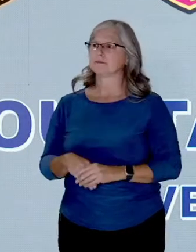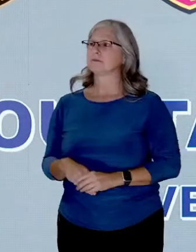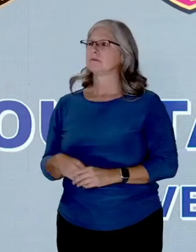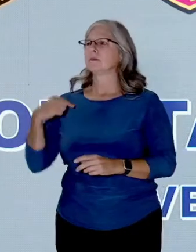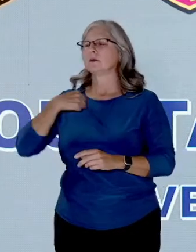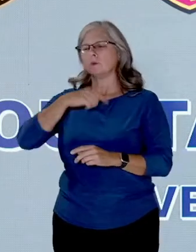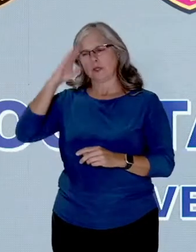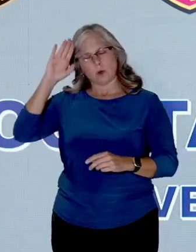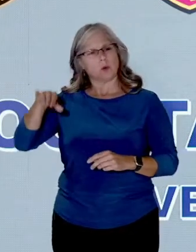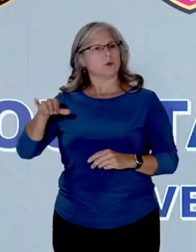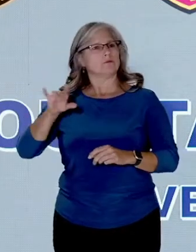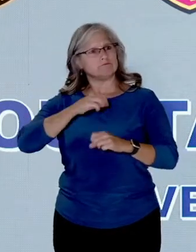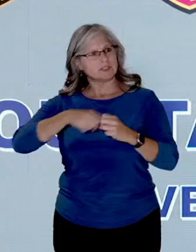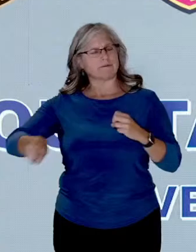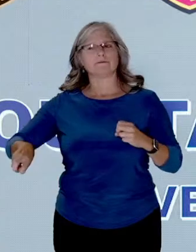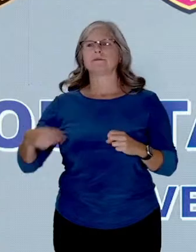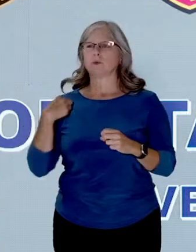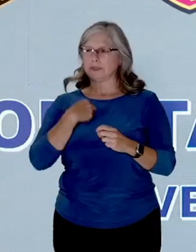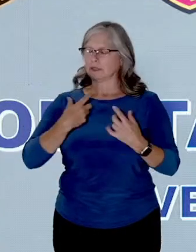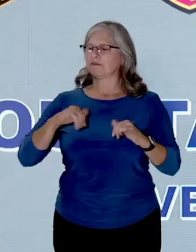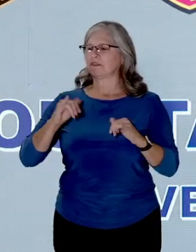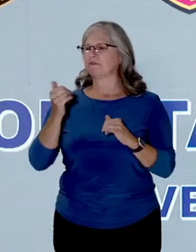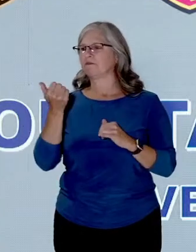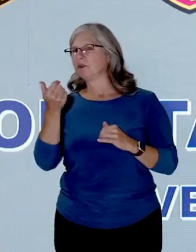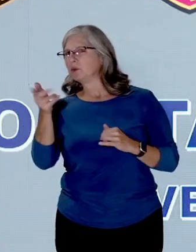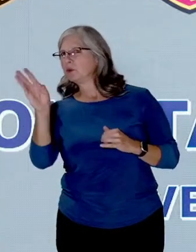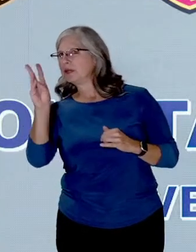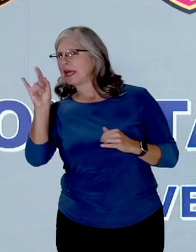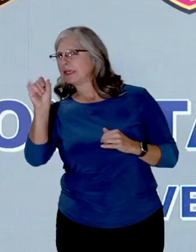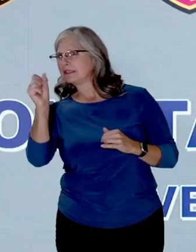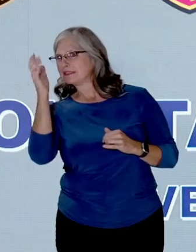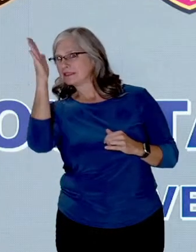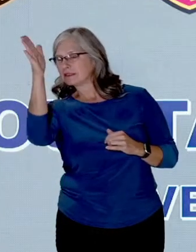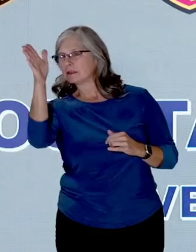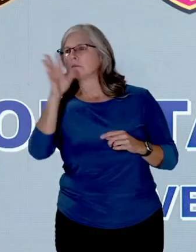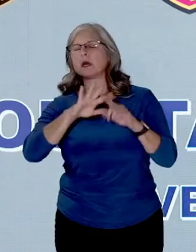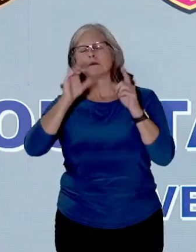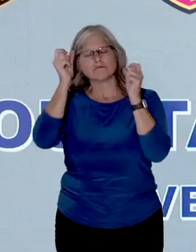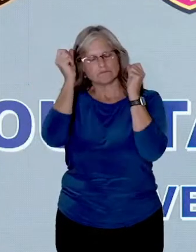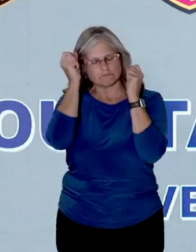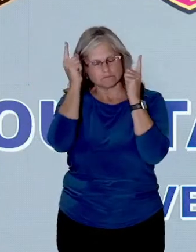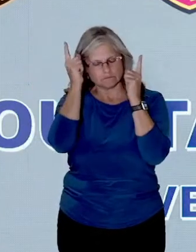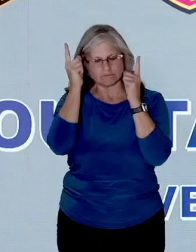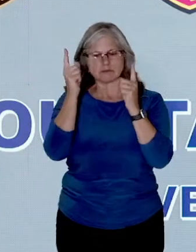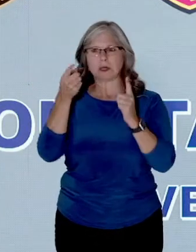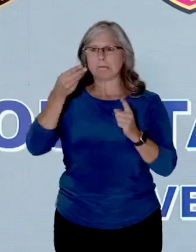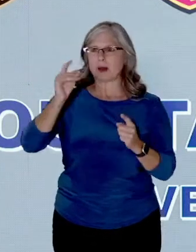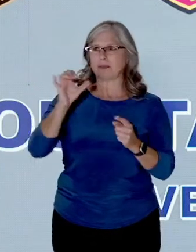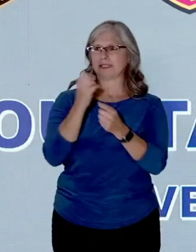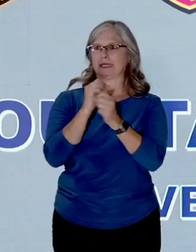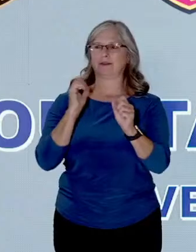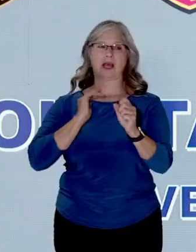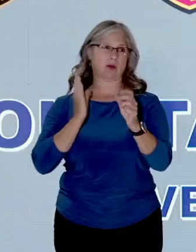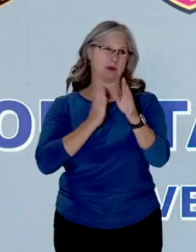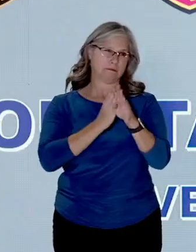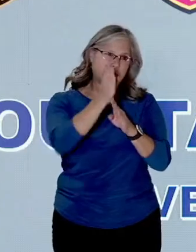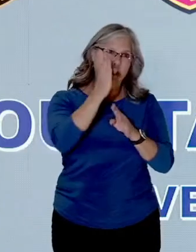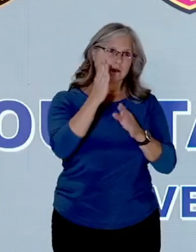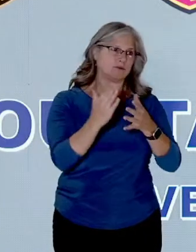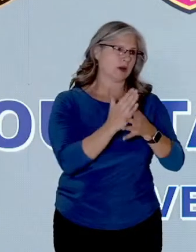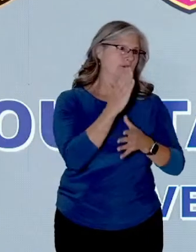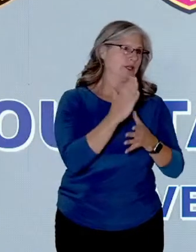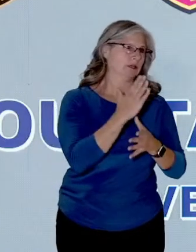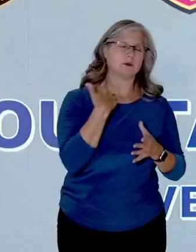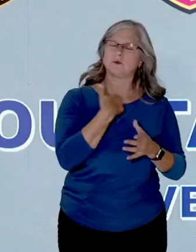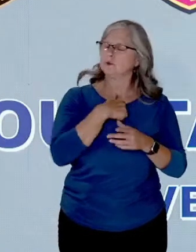We know it's been tough. We still have a couple days ahead of us, but just understand that the public safety is our main priority. We